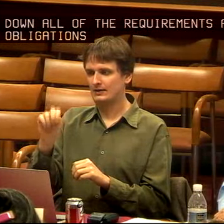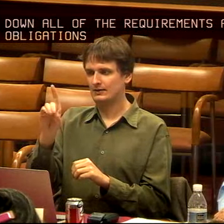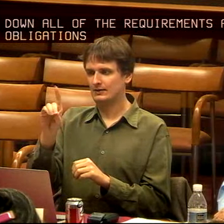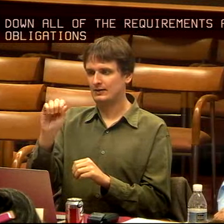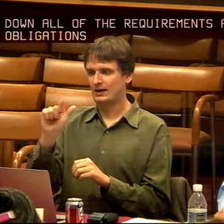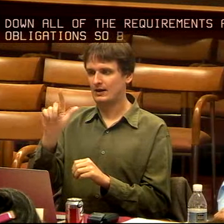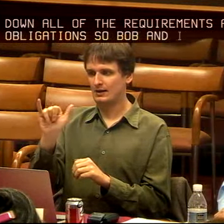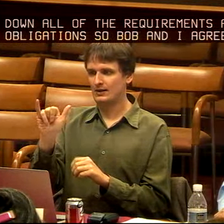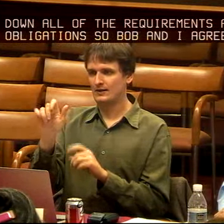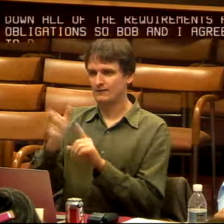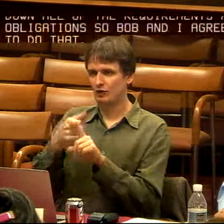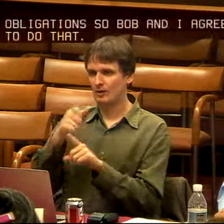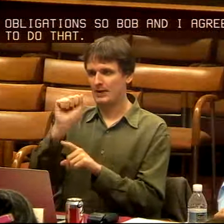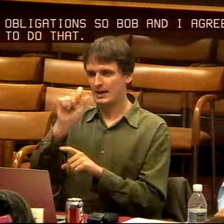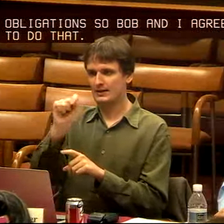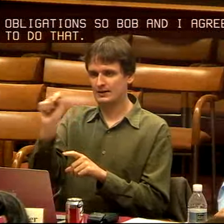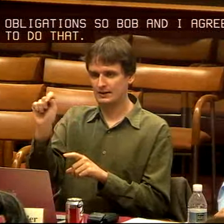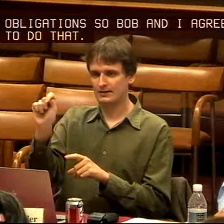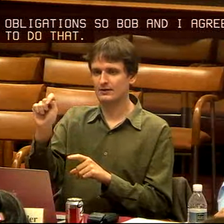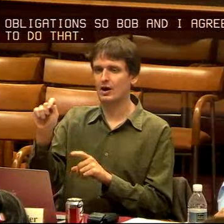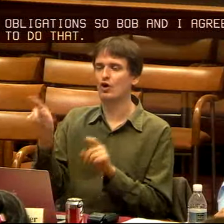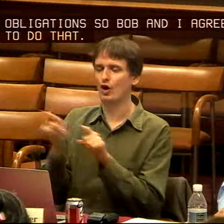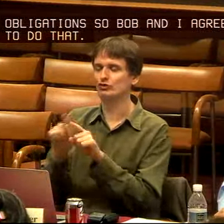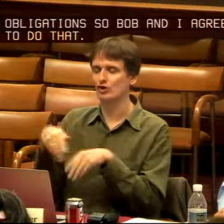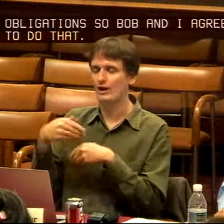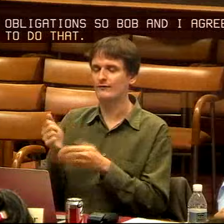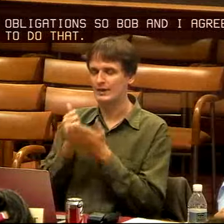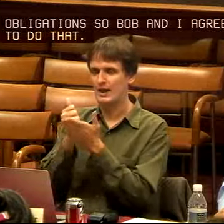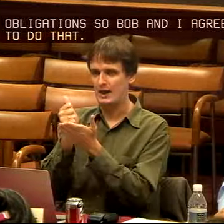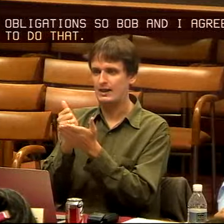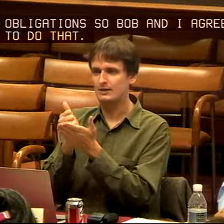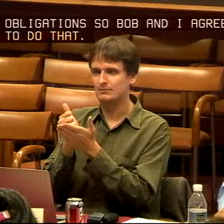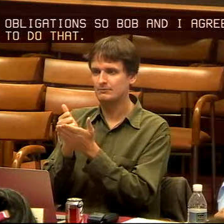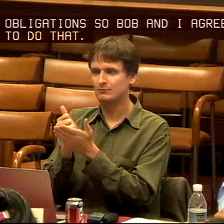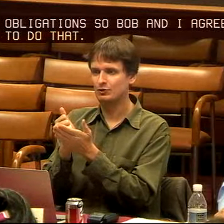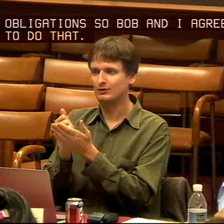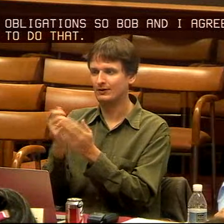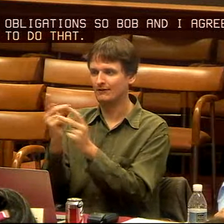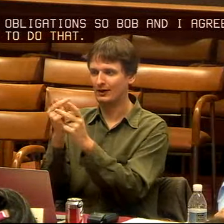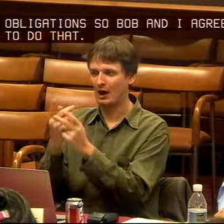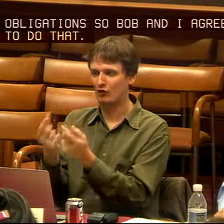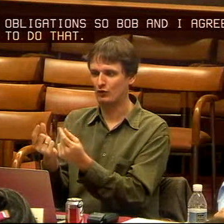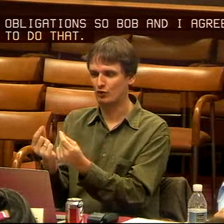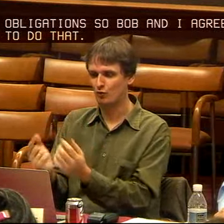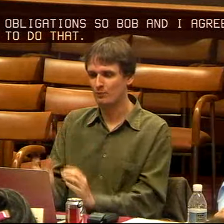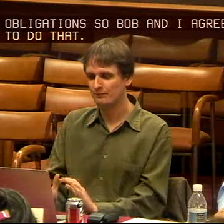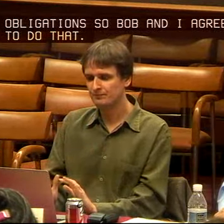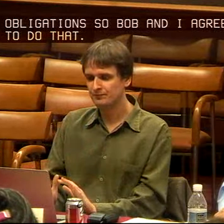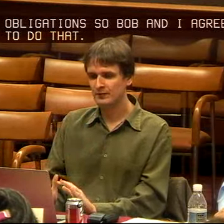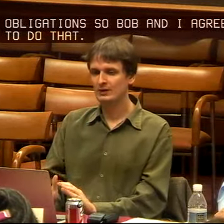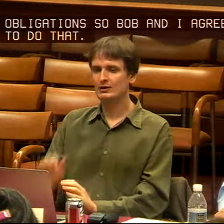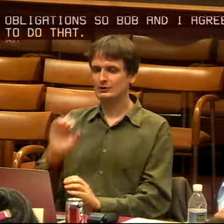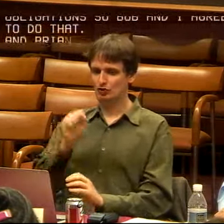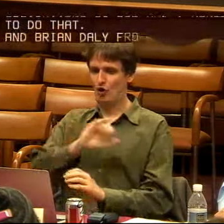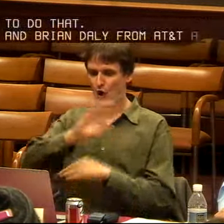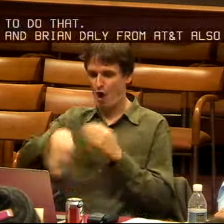And Brian Daly from AT&T also helped out in that effort, figuring out what to